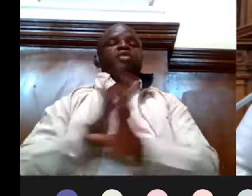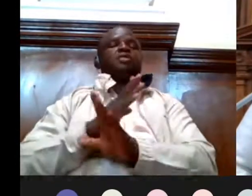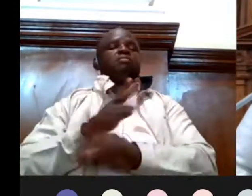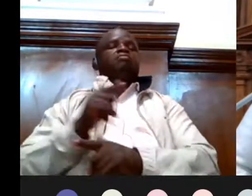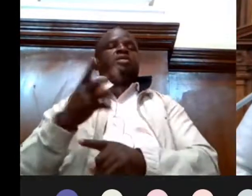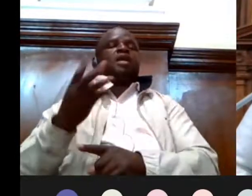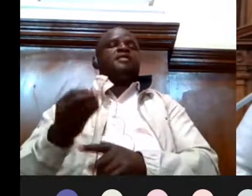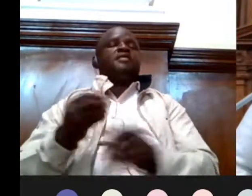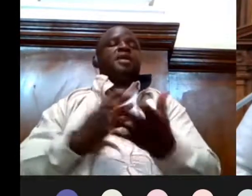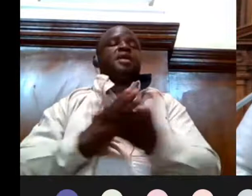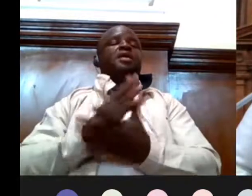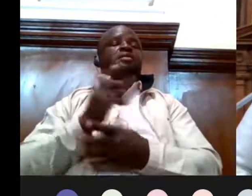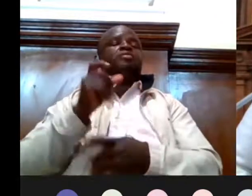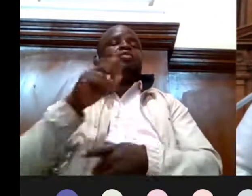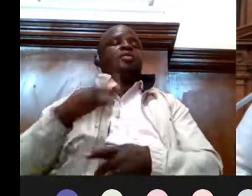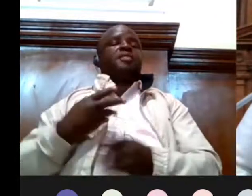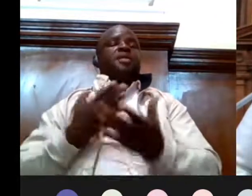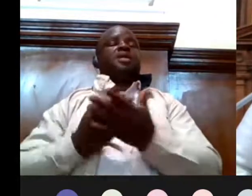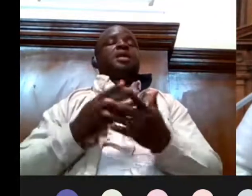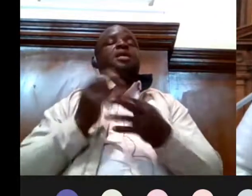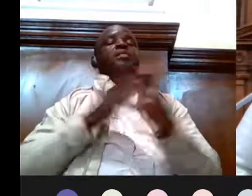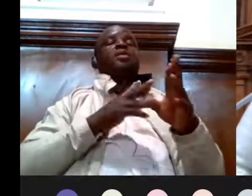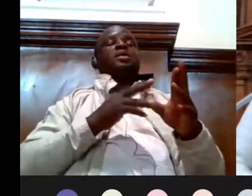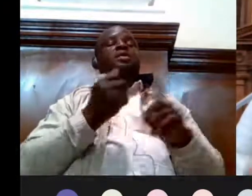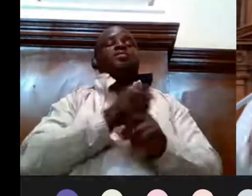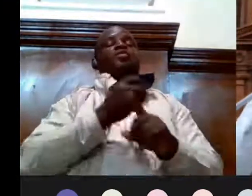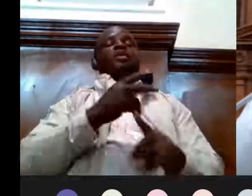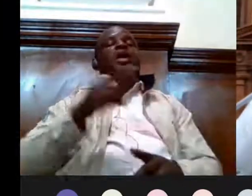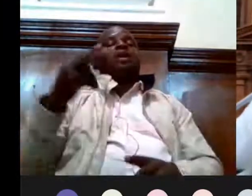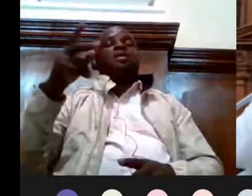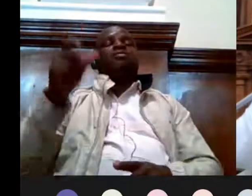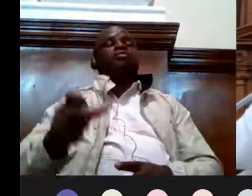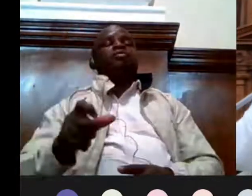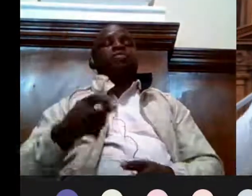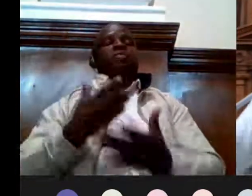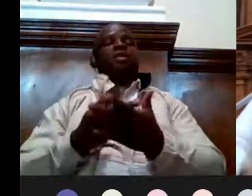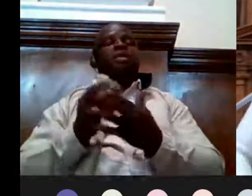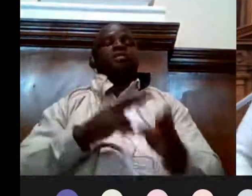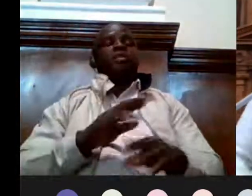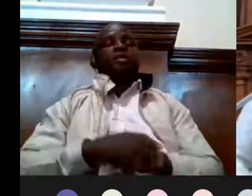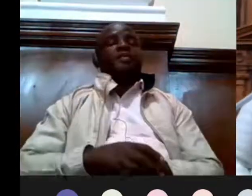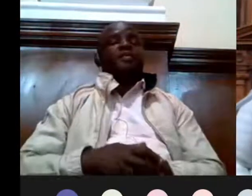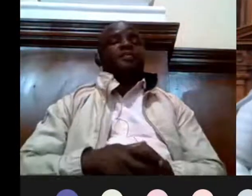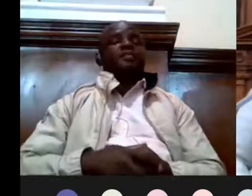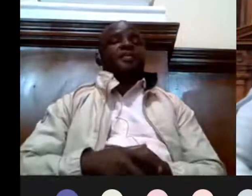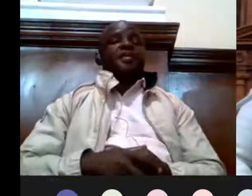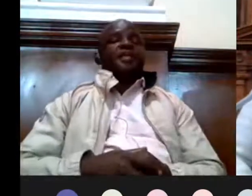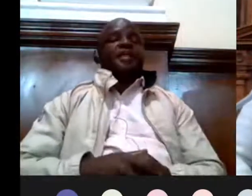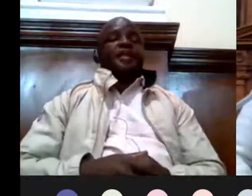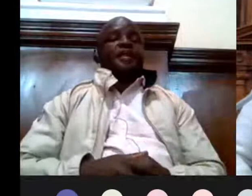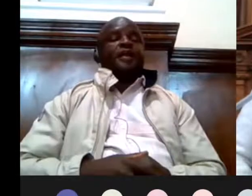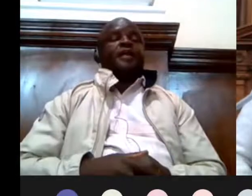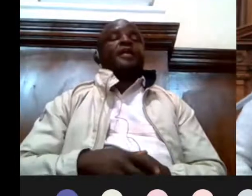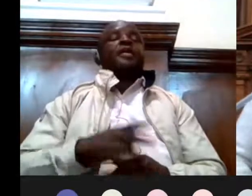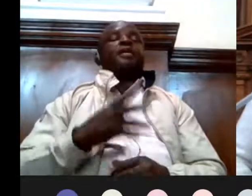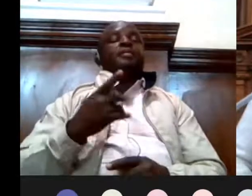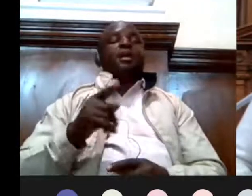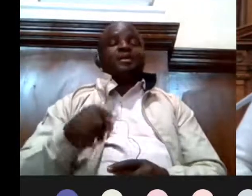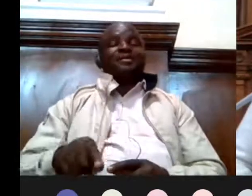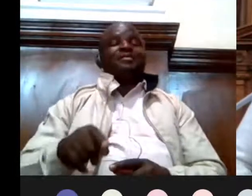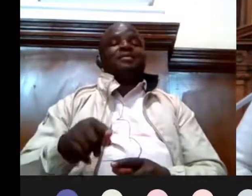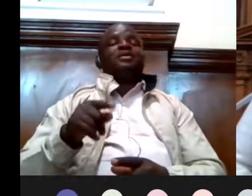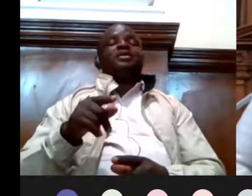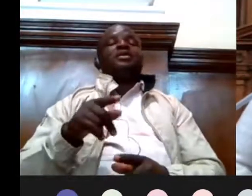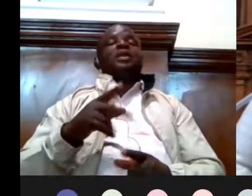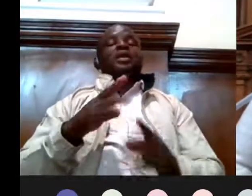o lo reporter the abuse e etswang ke mosadi o mong, you must make it aware hore let me not be known. But in this address, in this